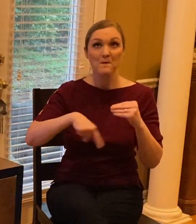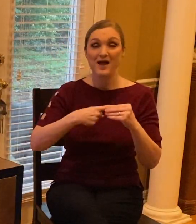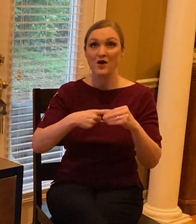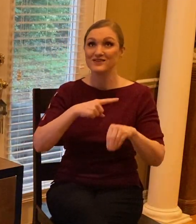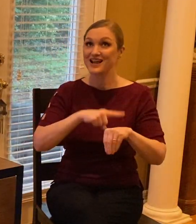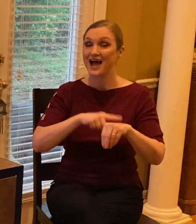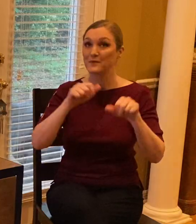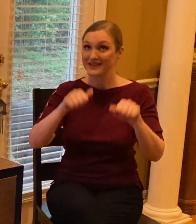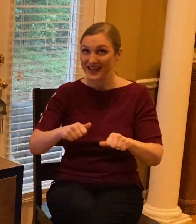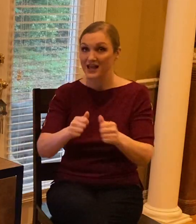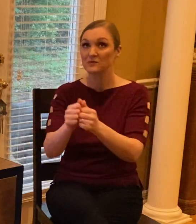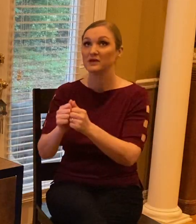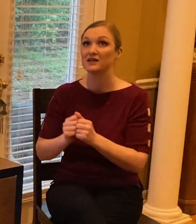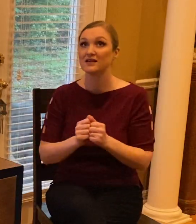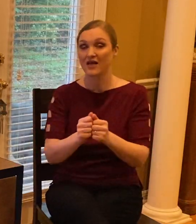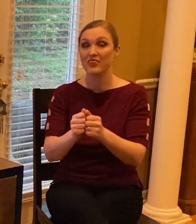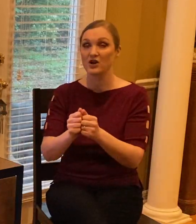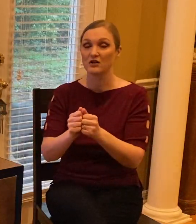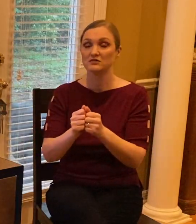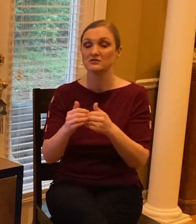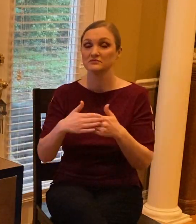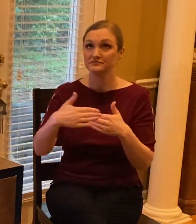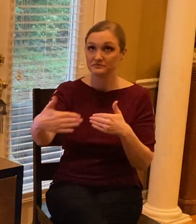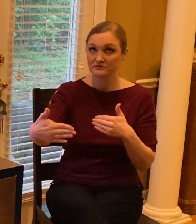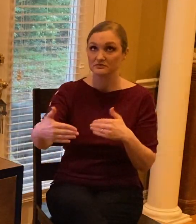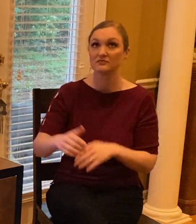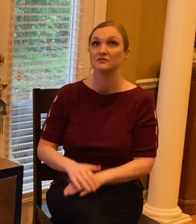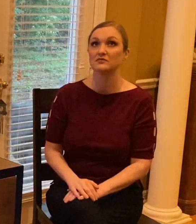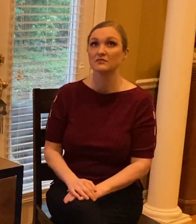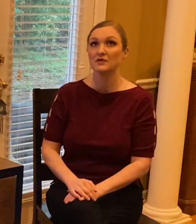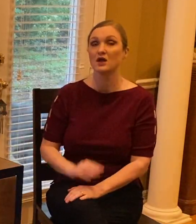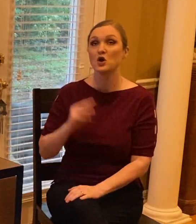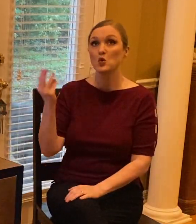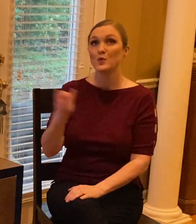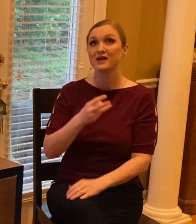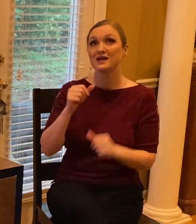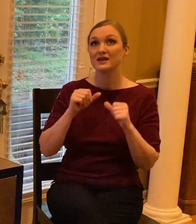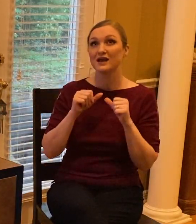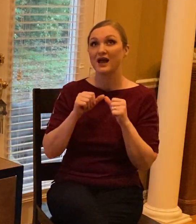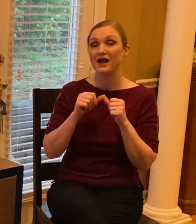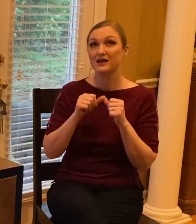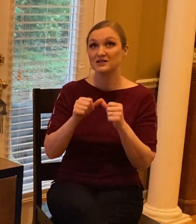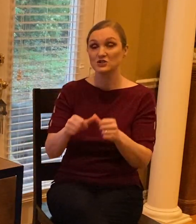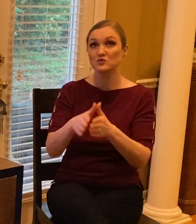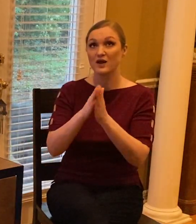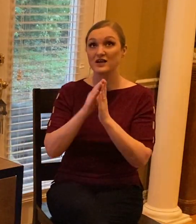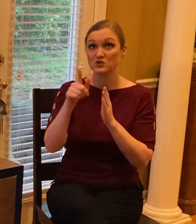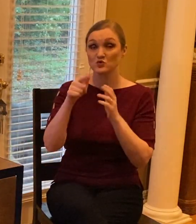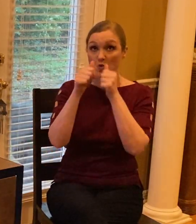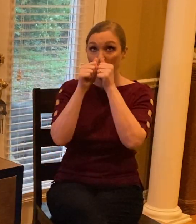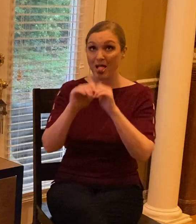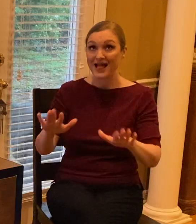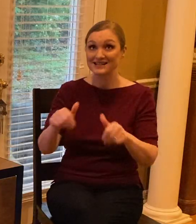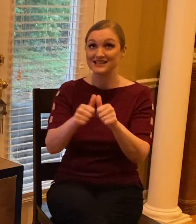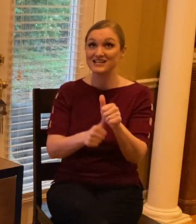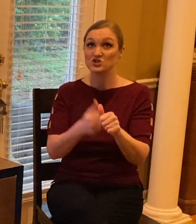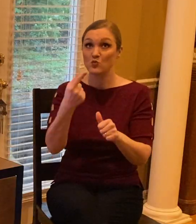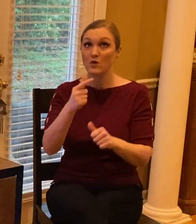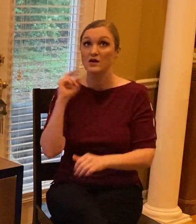issues that we need to, as we go forward. Father, we ask you to continue to bless each one of